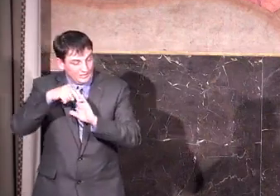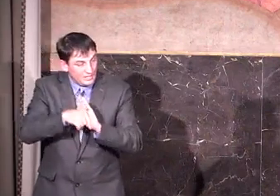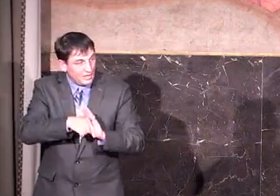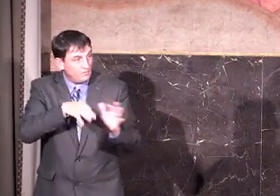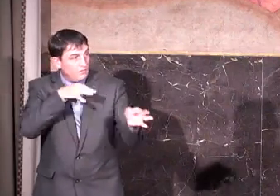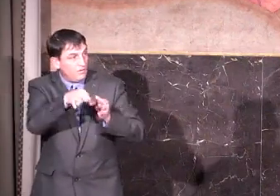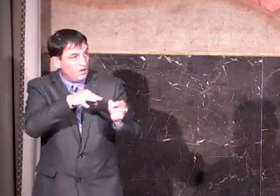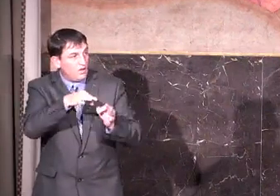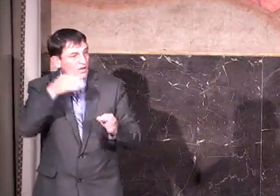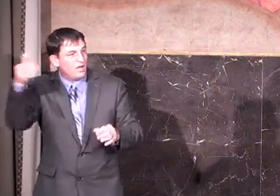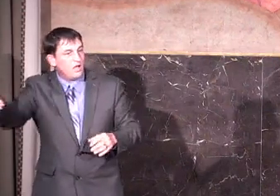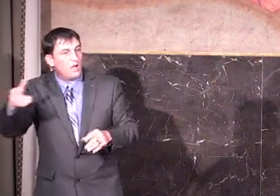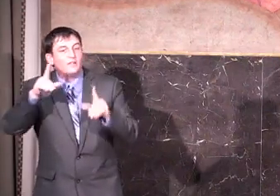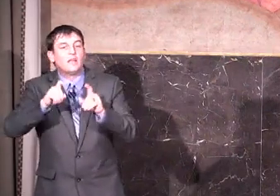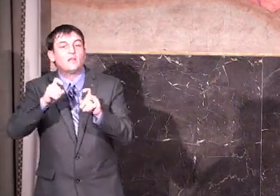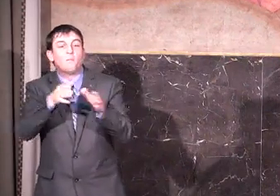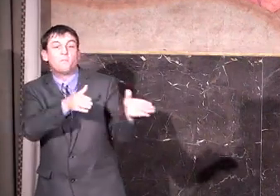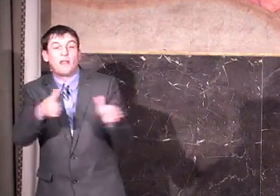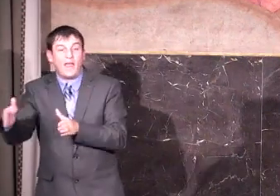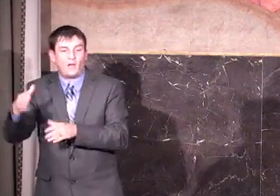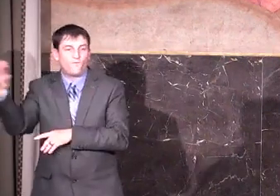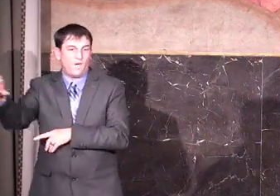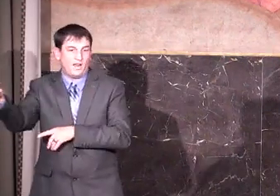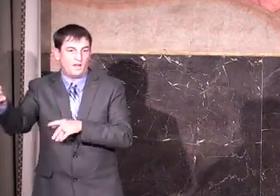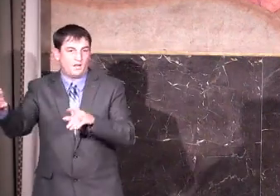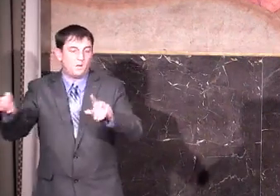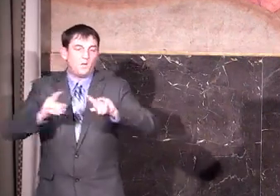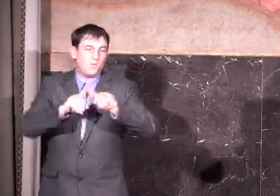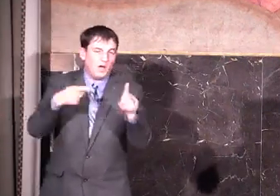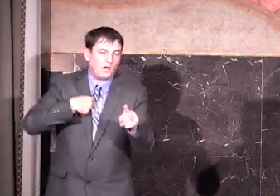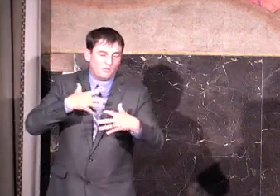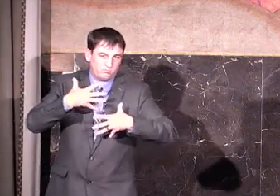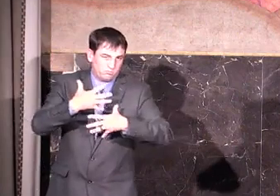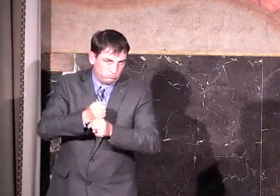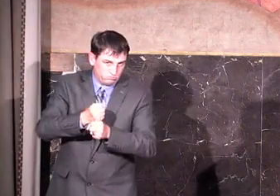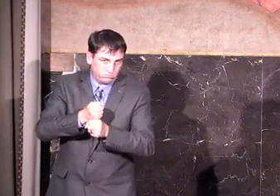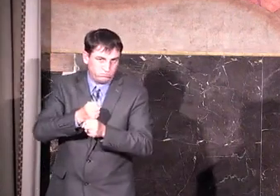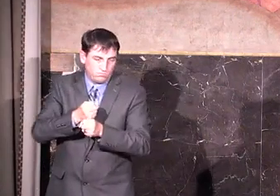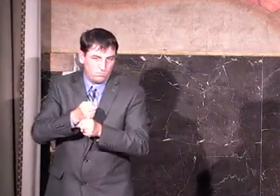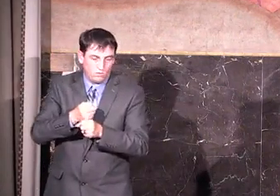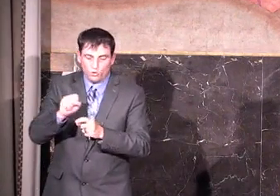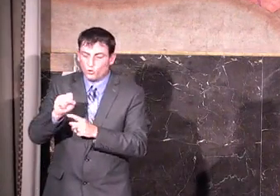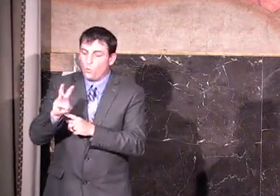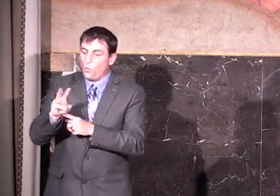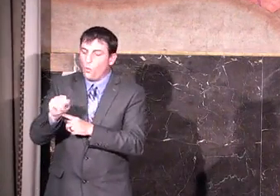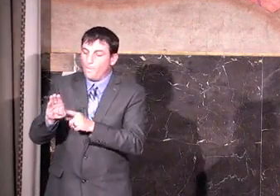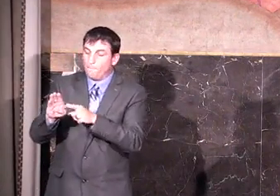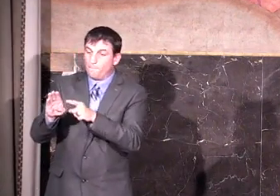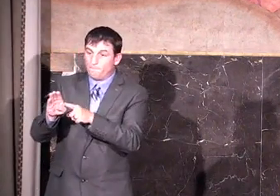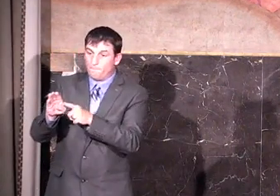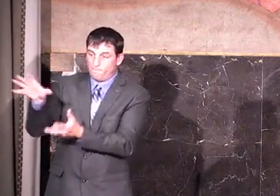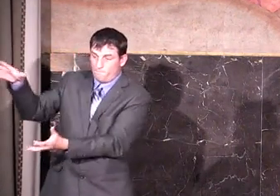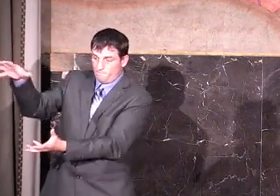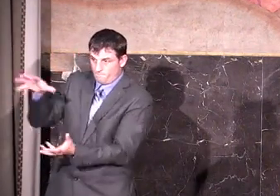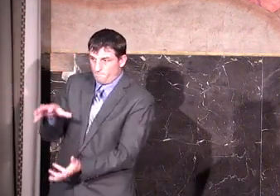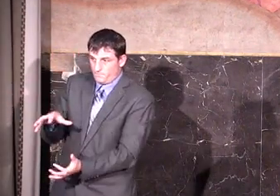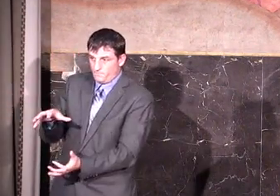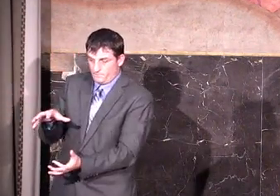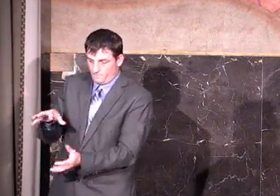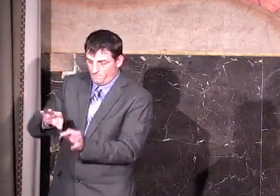plan on Friday, but I want to put this in perspective. So the swabs that we got today,